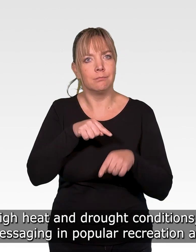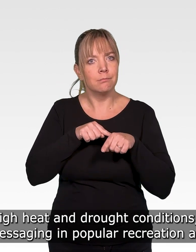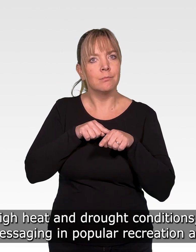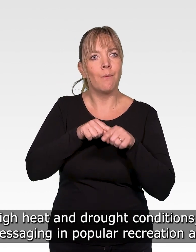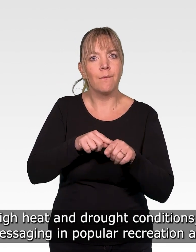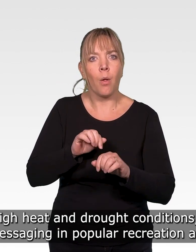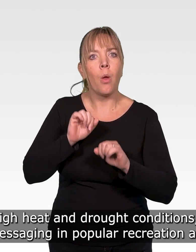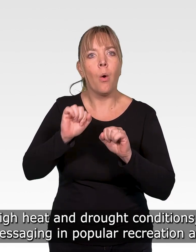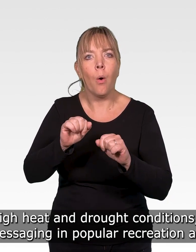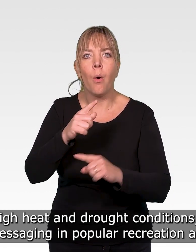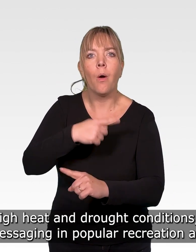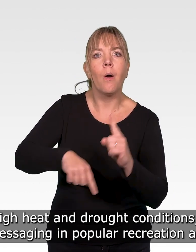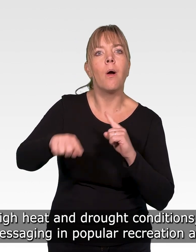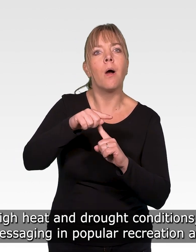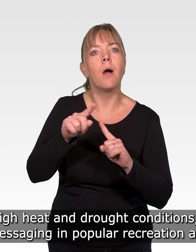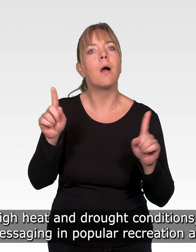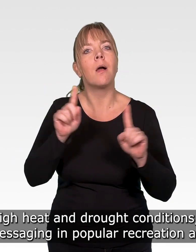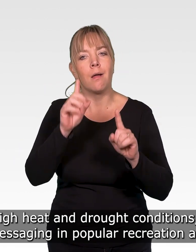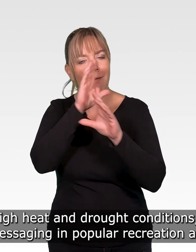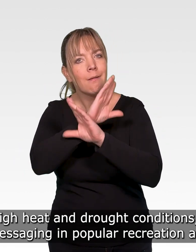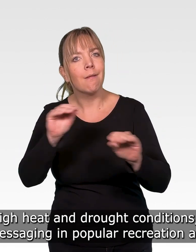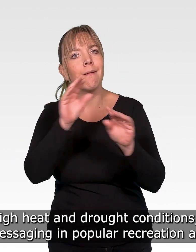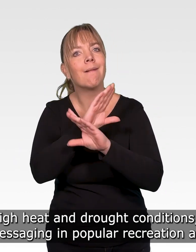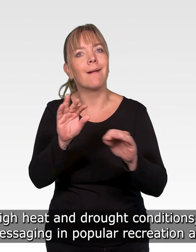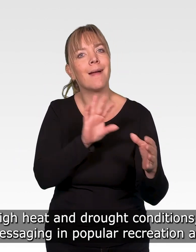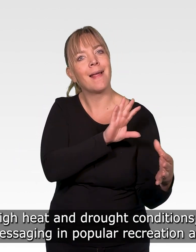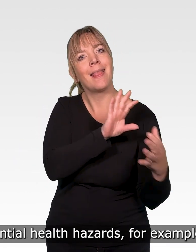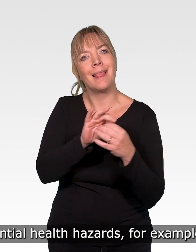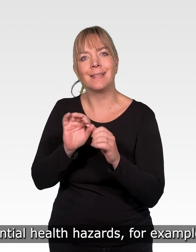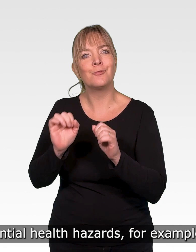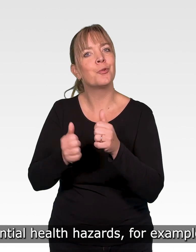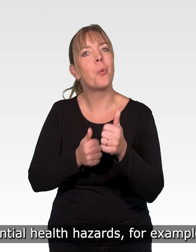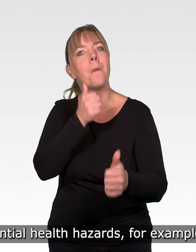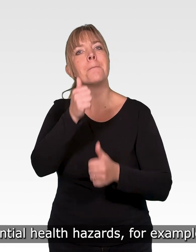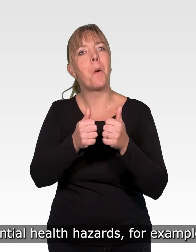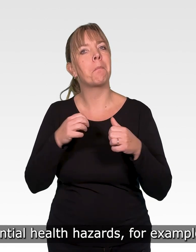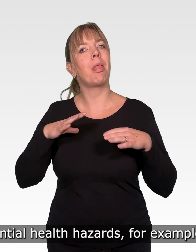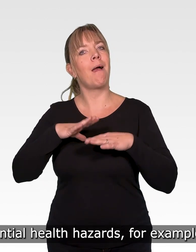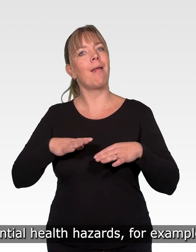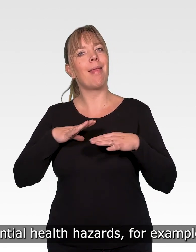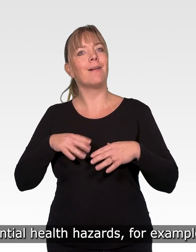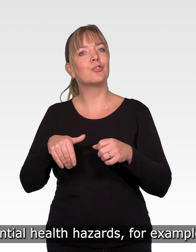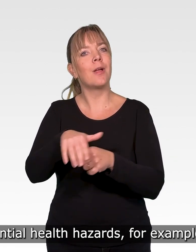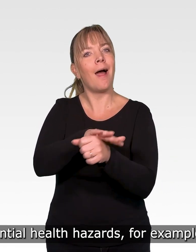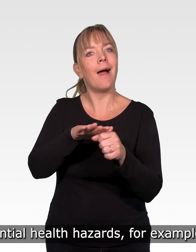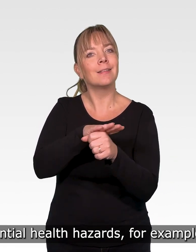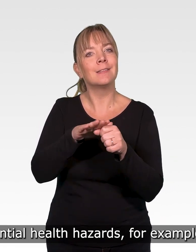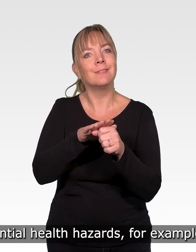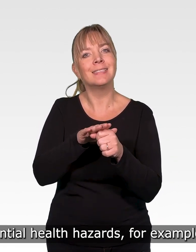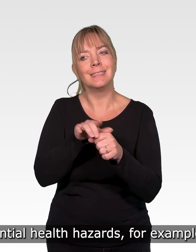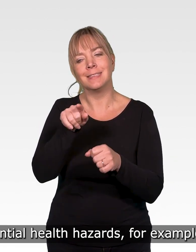follow the messaging in popular recreation areas about potential health hazards, for example, diving.